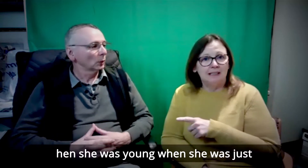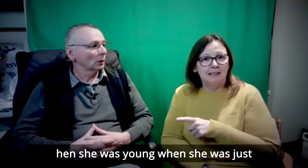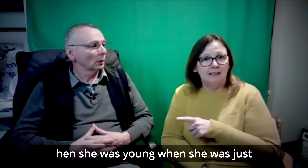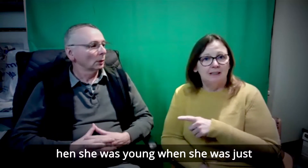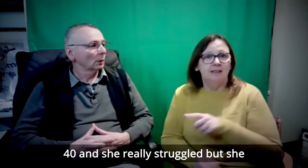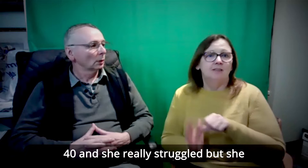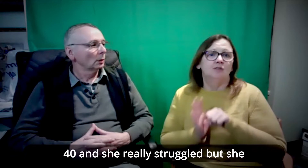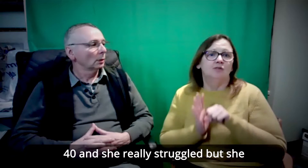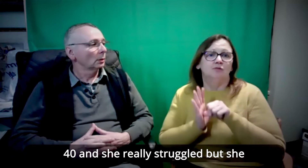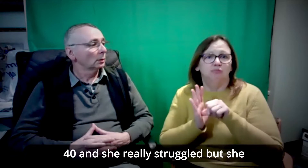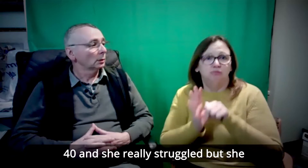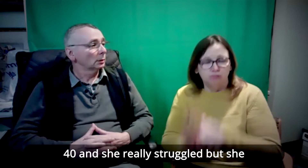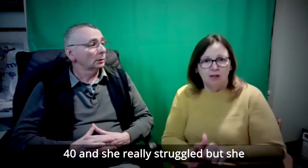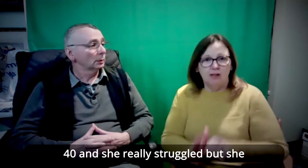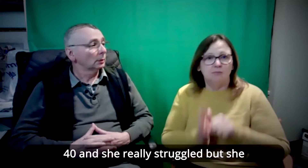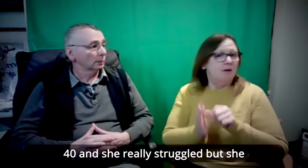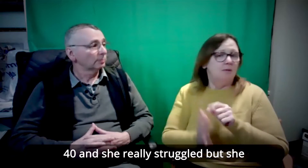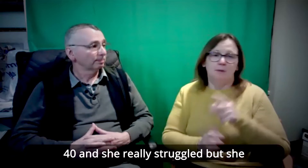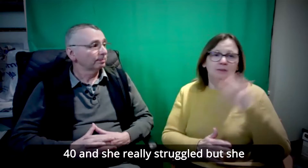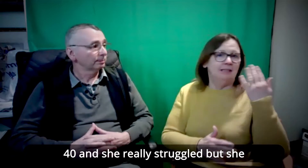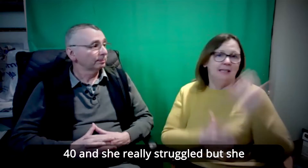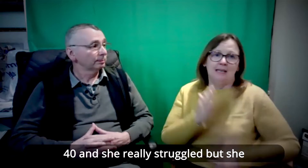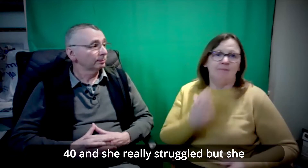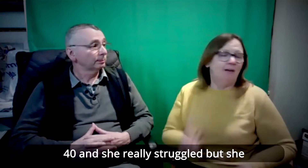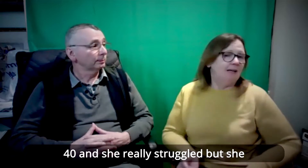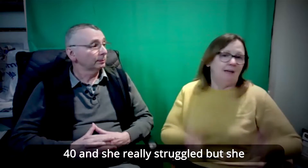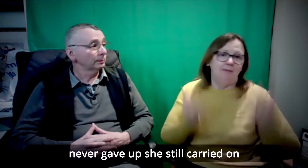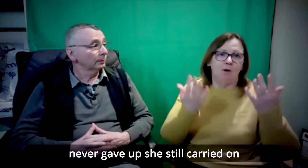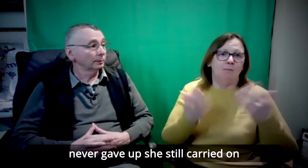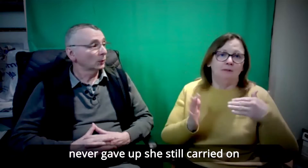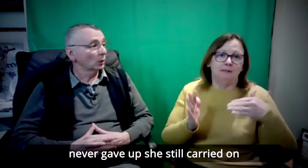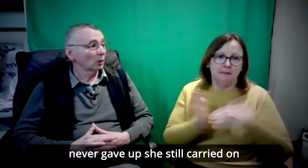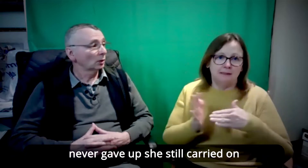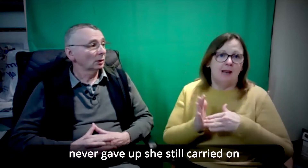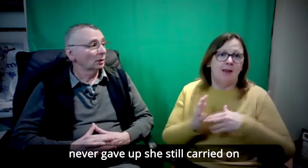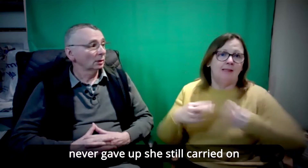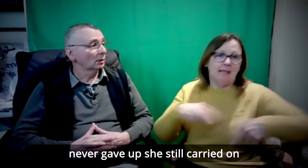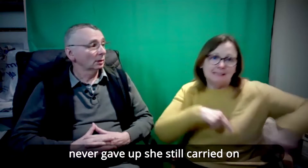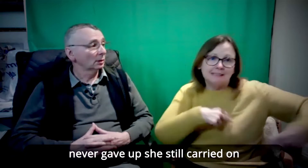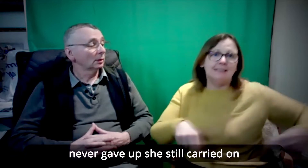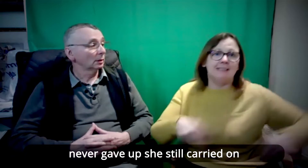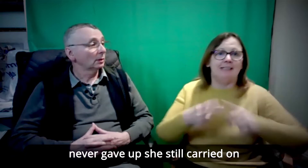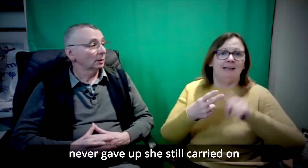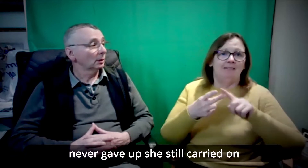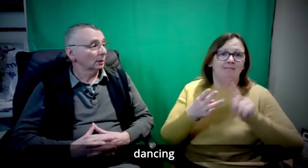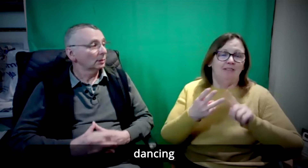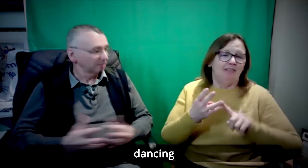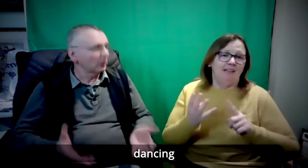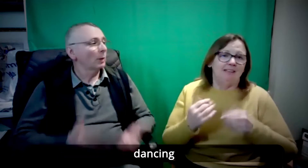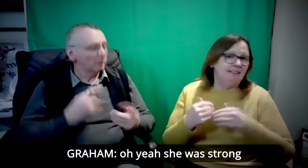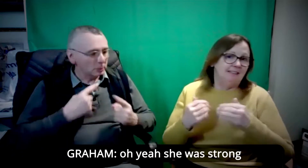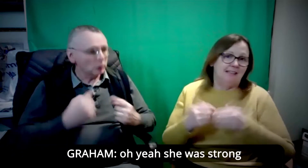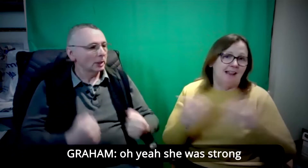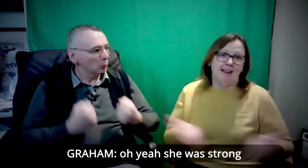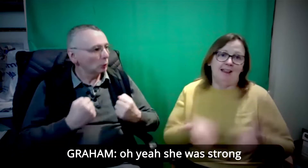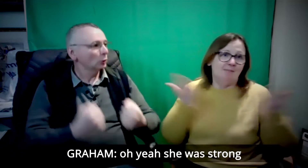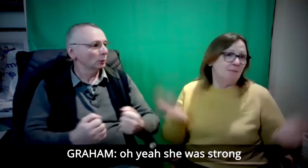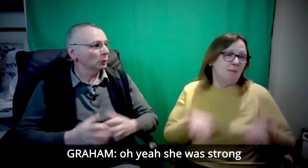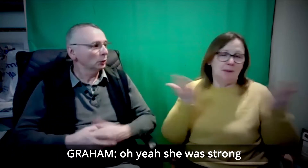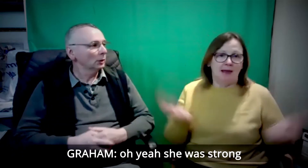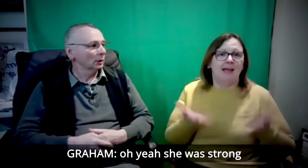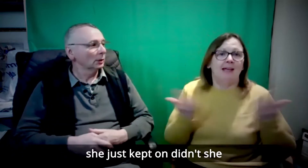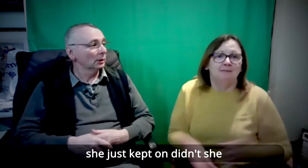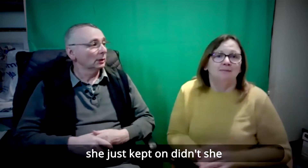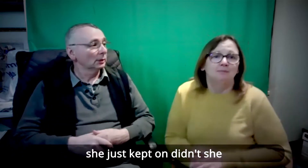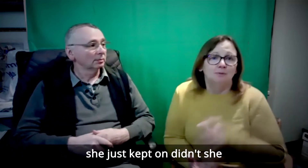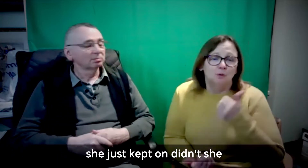young, when she was just 40, and she really struggled, but she never gave up. She still carried on dancing, carried on doing everything. Oh yeah, she